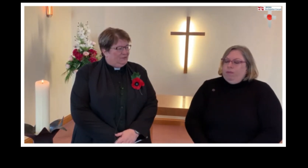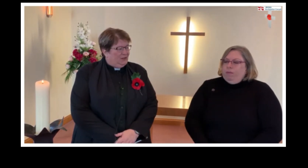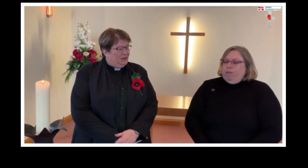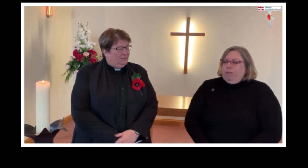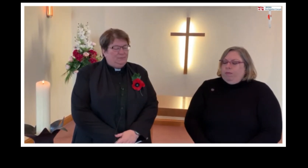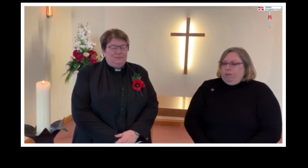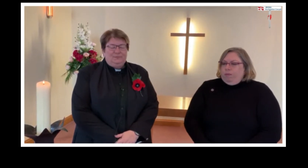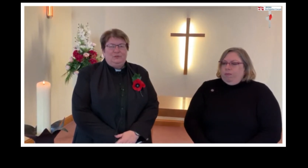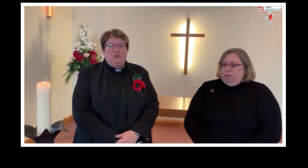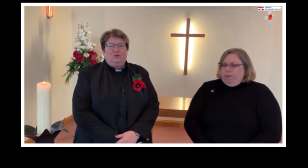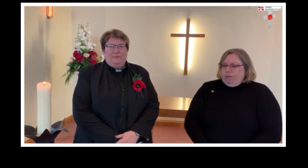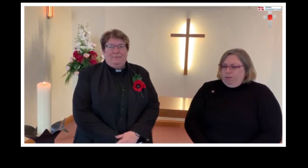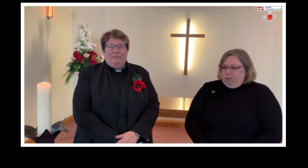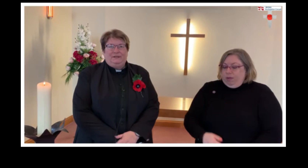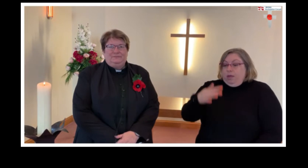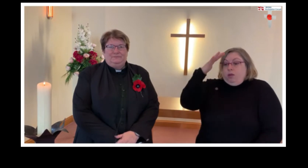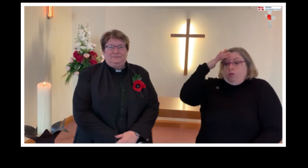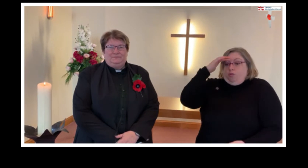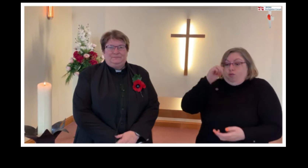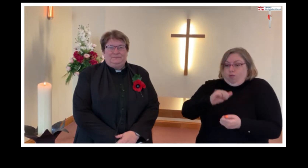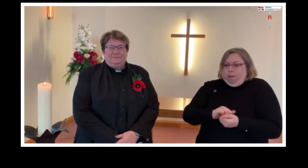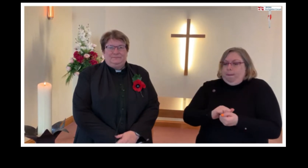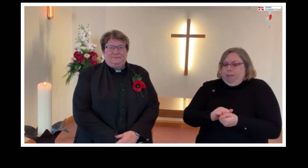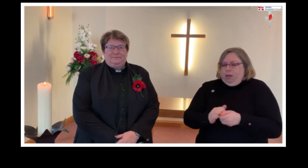We have come to remember.